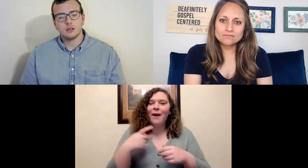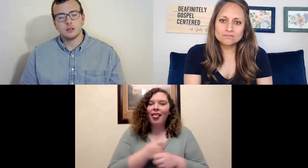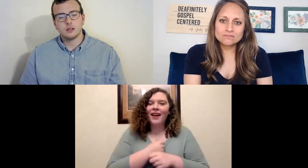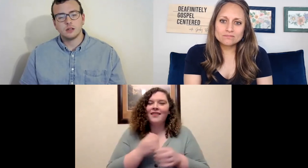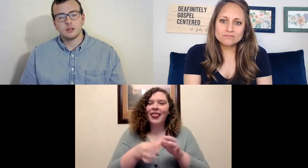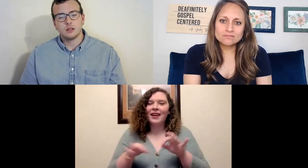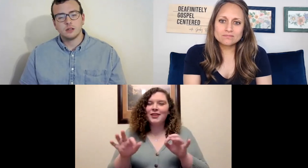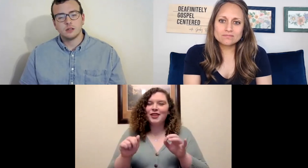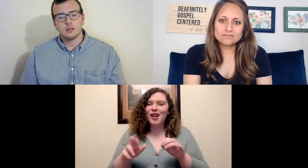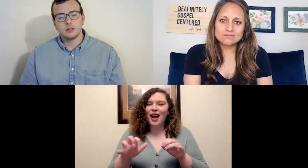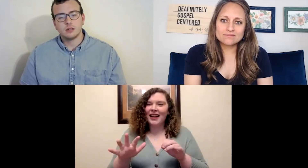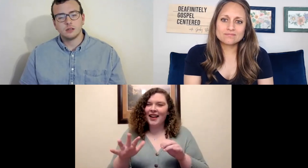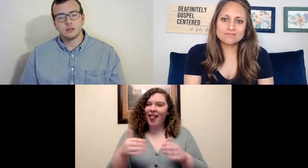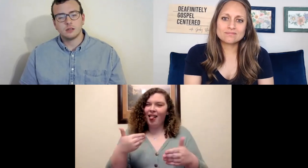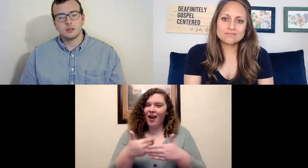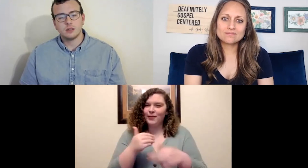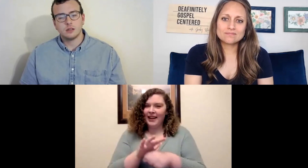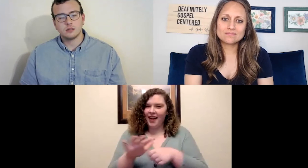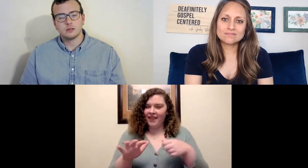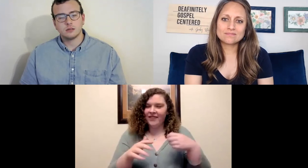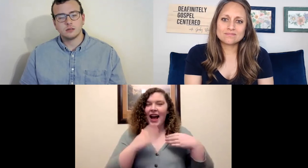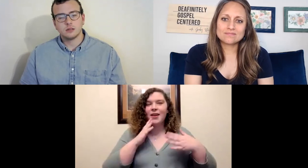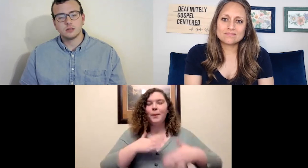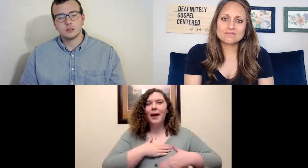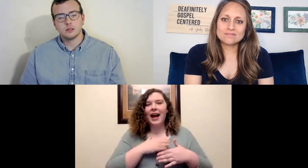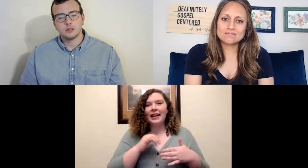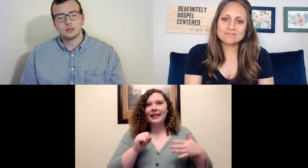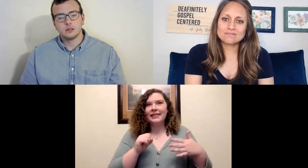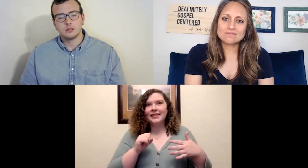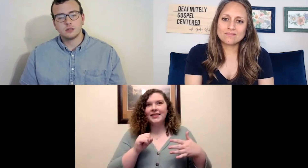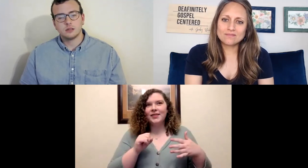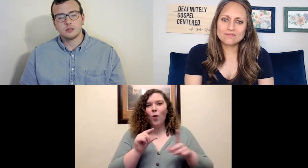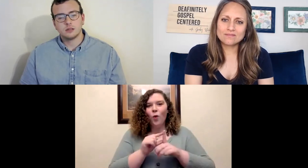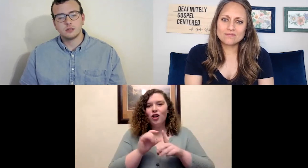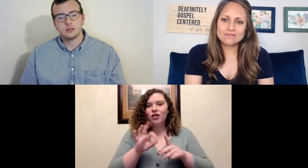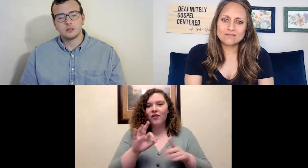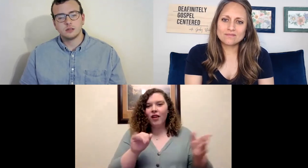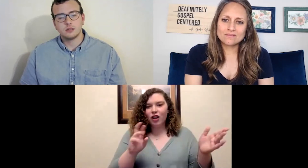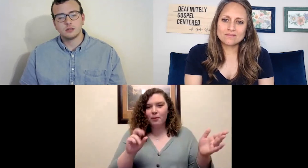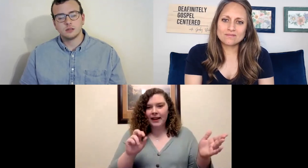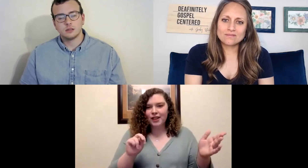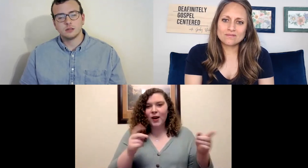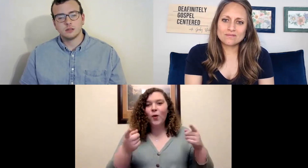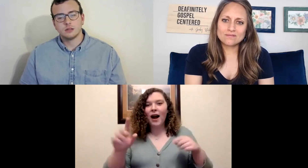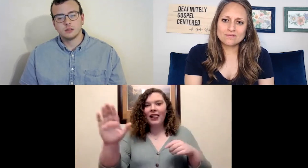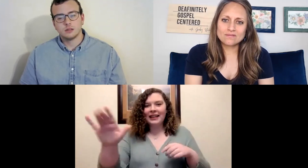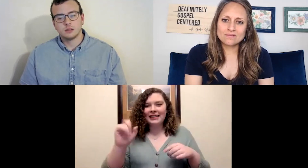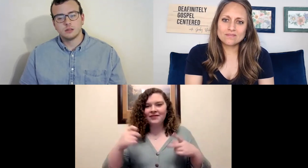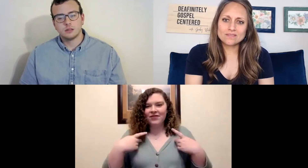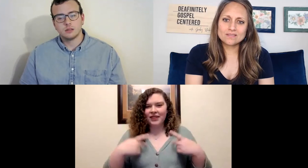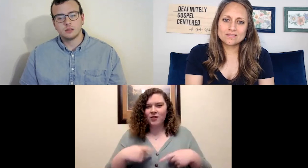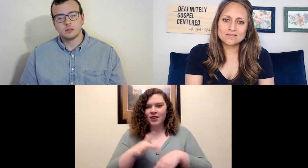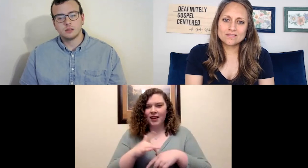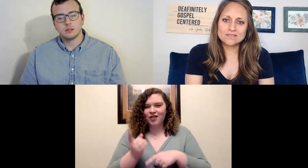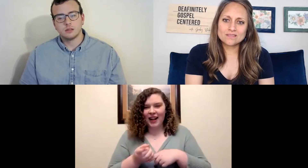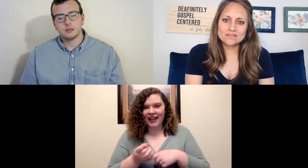I think that two of us are so different, but our love languages are close enough. I don't know. So my love language is words of affirmation. Acts